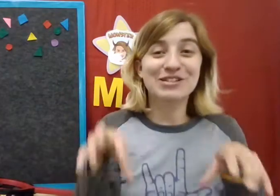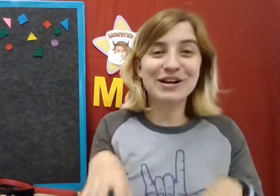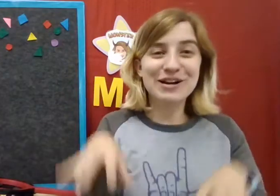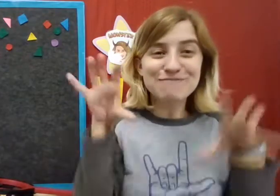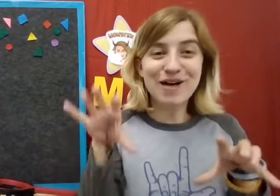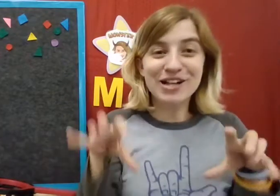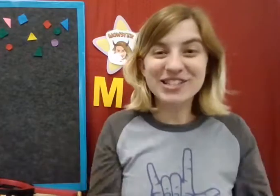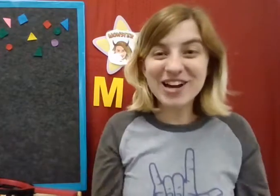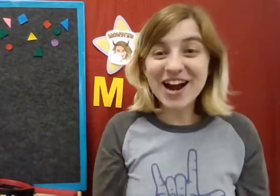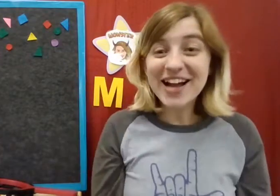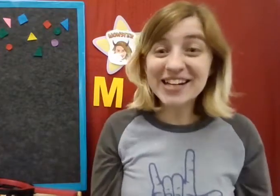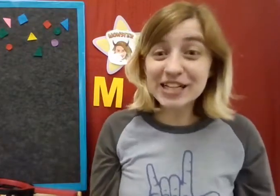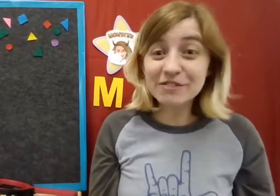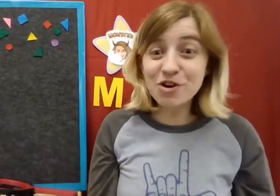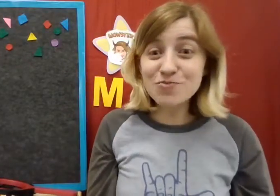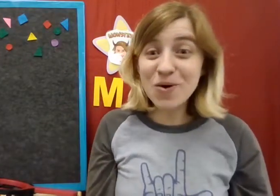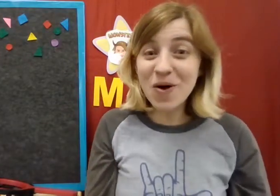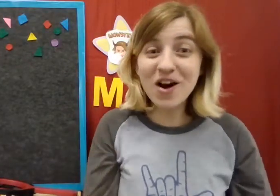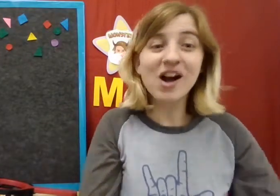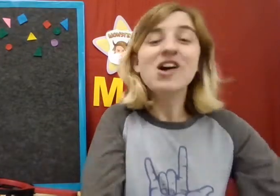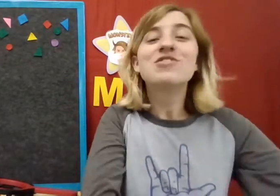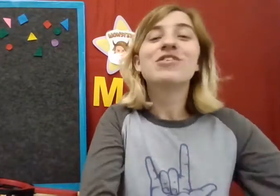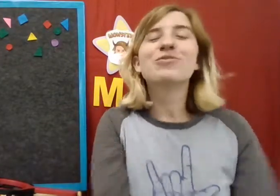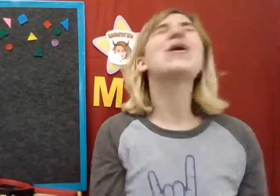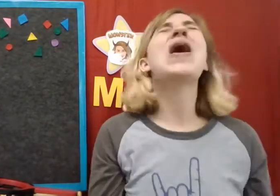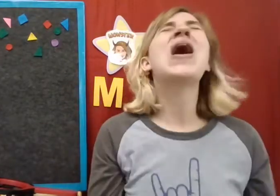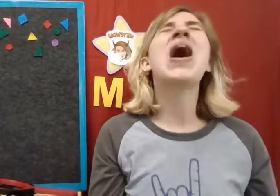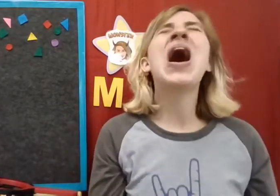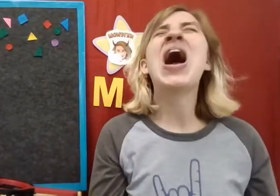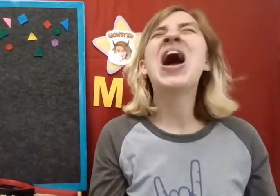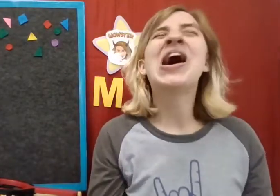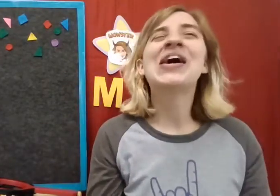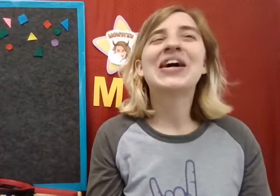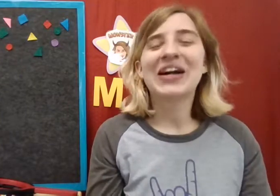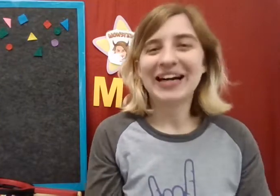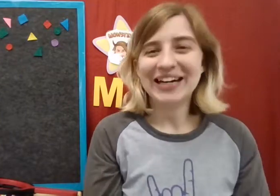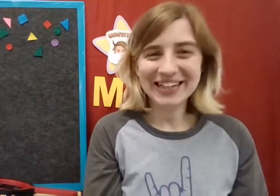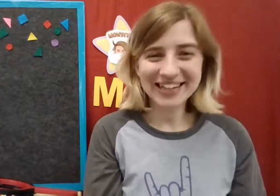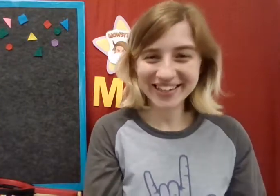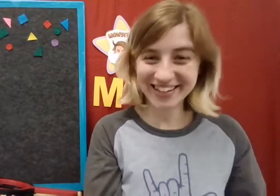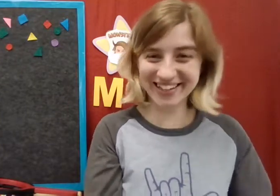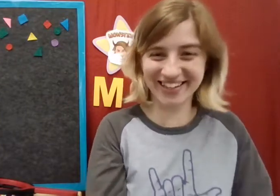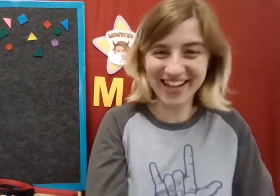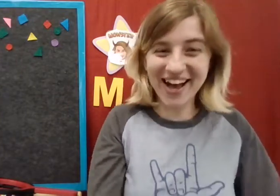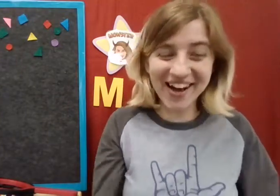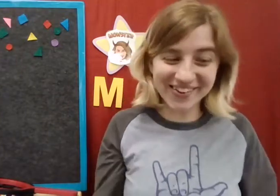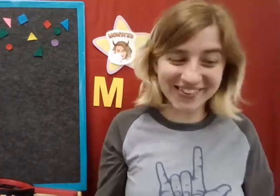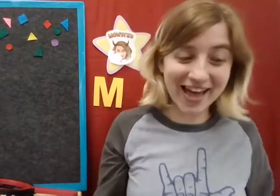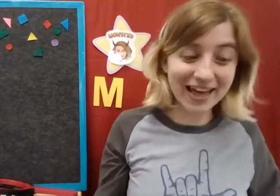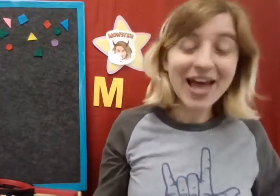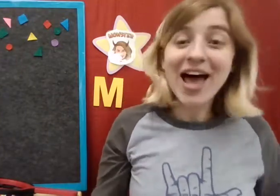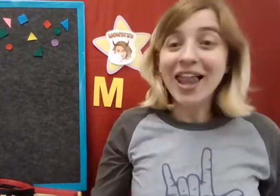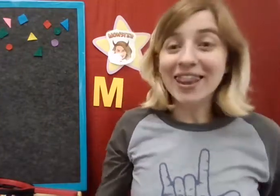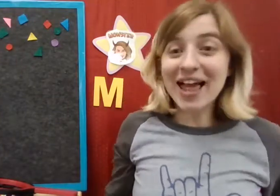Monster, monster, give a roar. Roar! Okay, let's